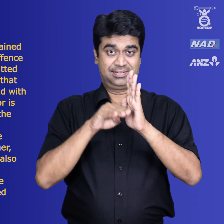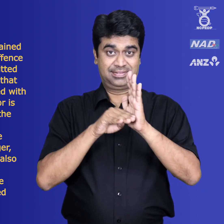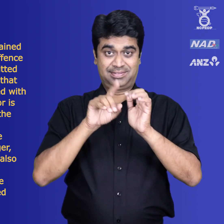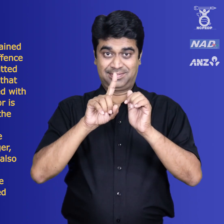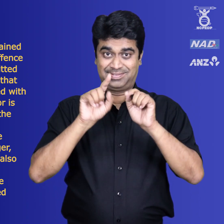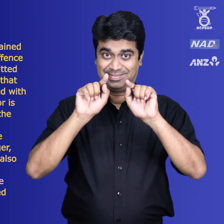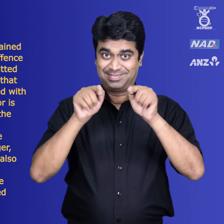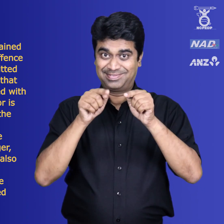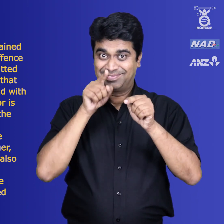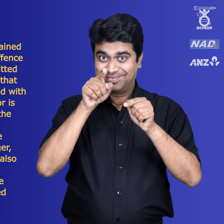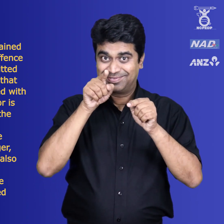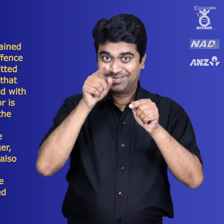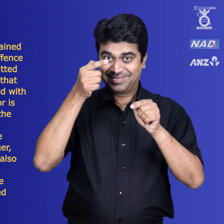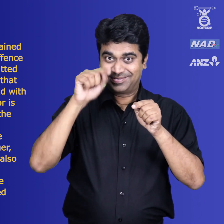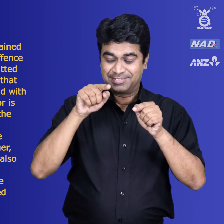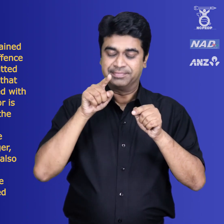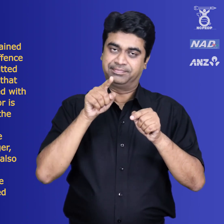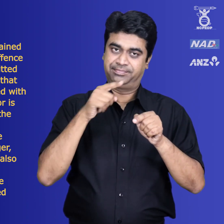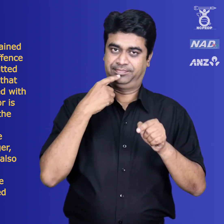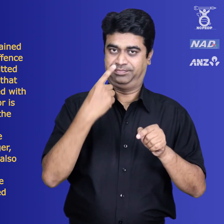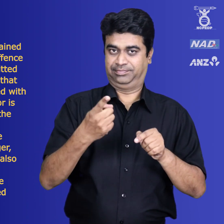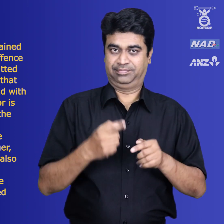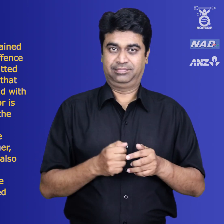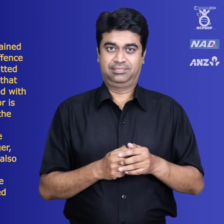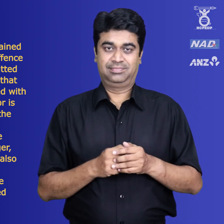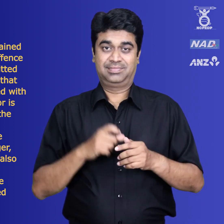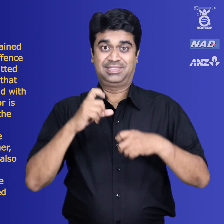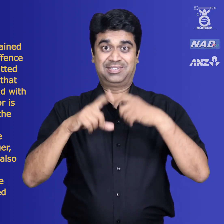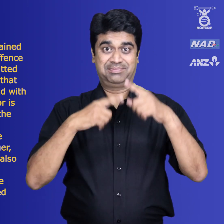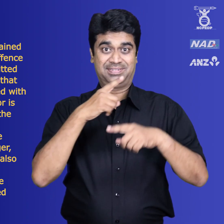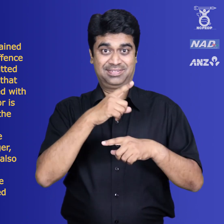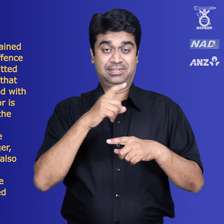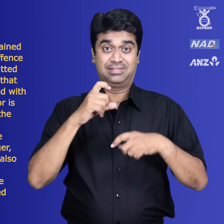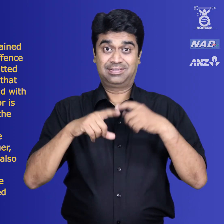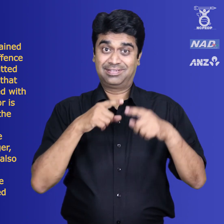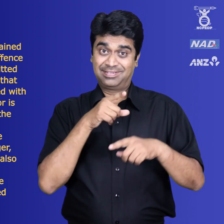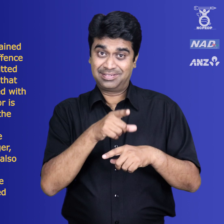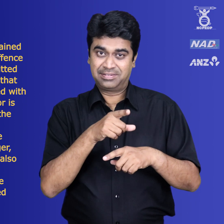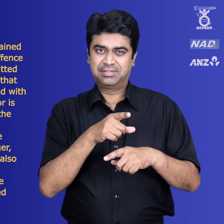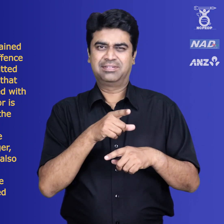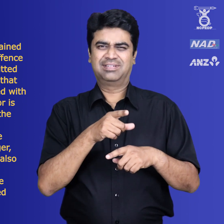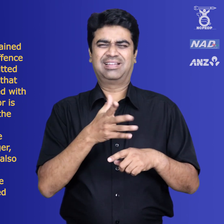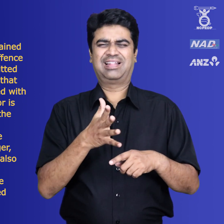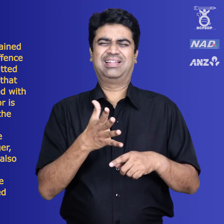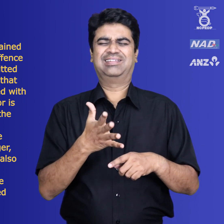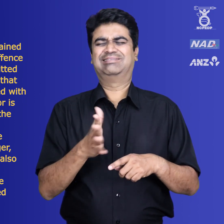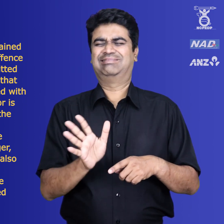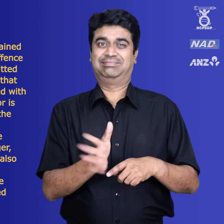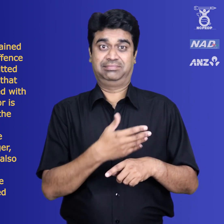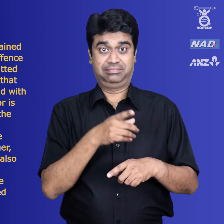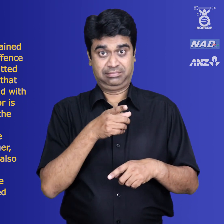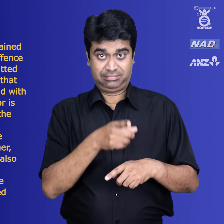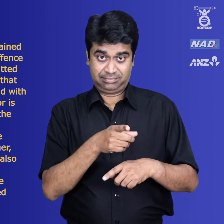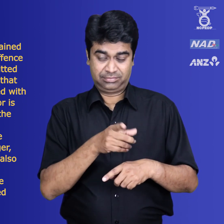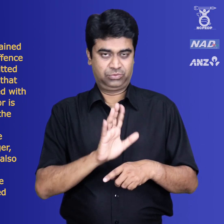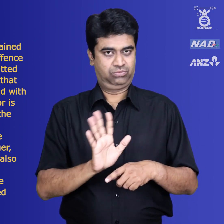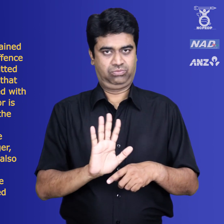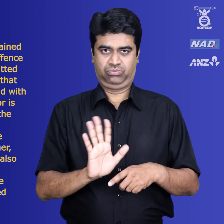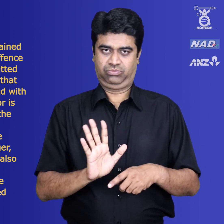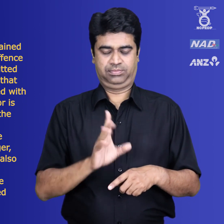Notwithstanding anything contained in subsection 1, where an offence under this Act has been committed by a company, and it is